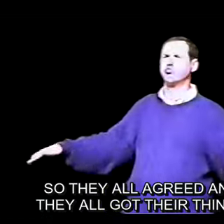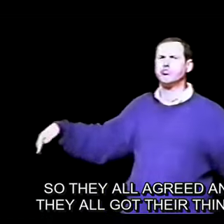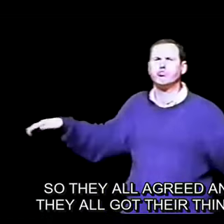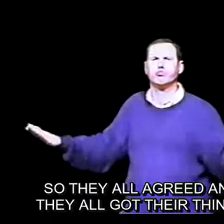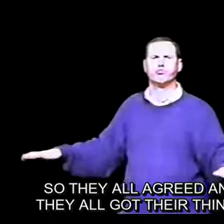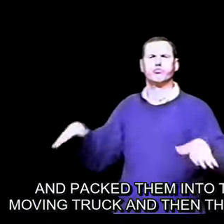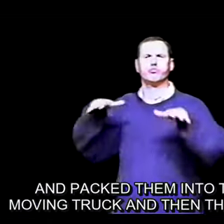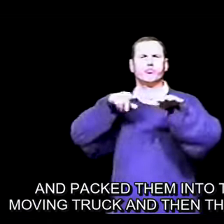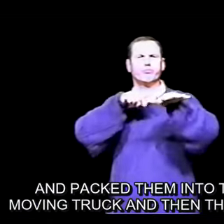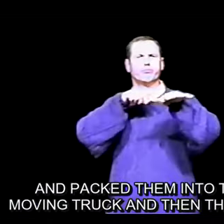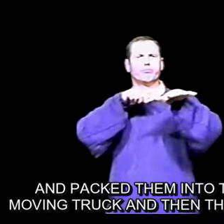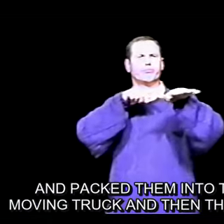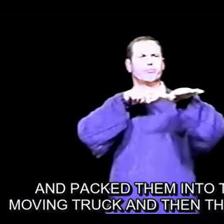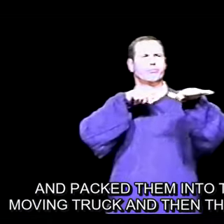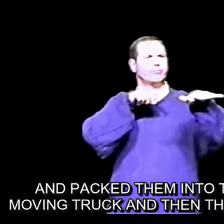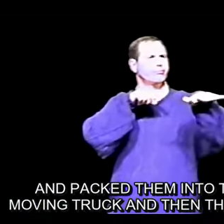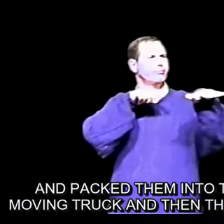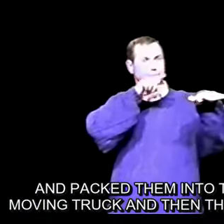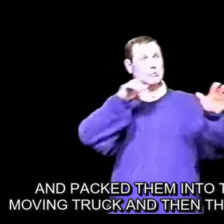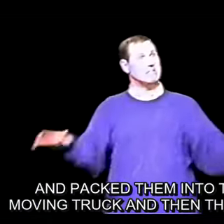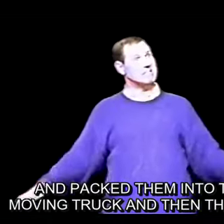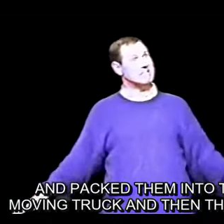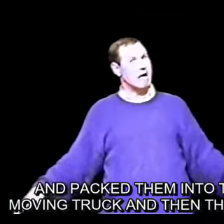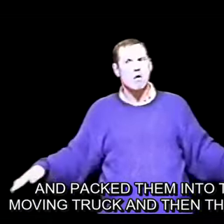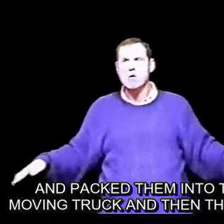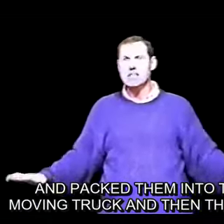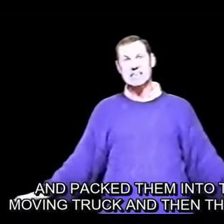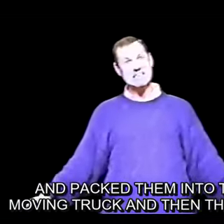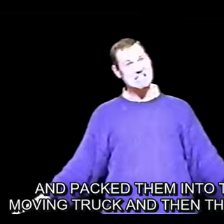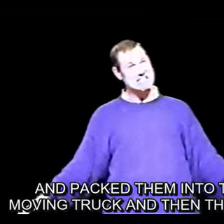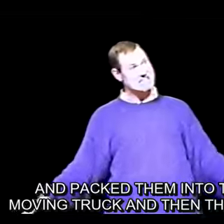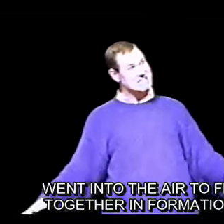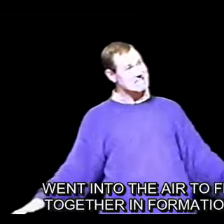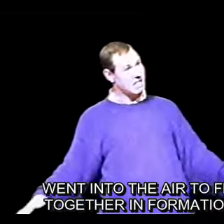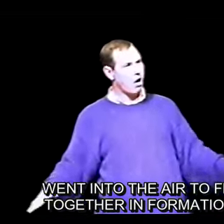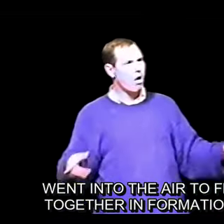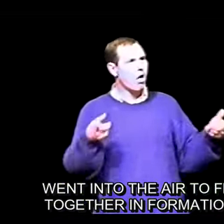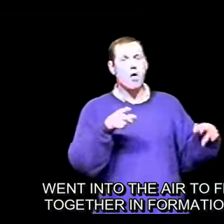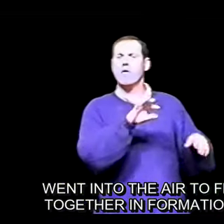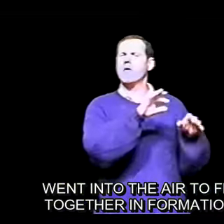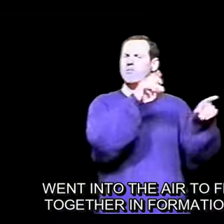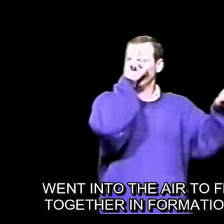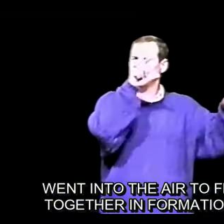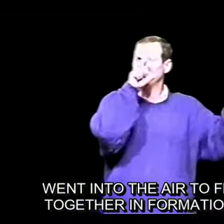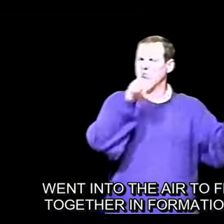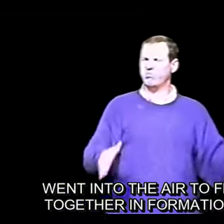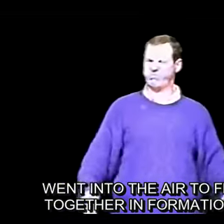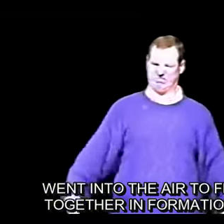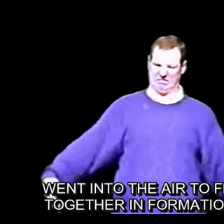and packed them into the moving truck, and then they all went into the air to fly together in